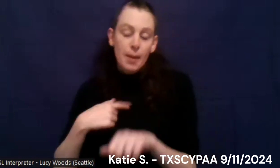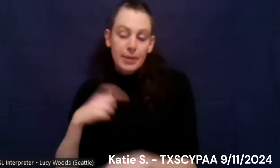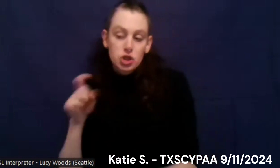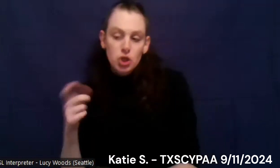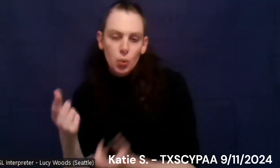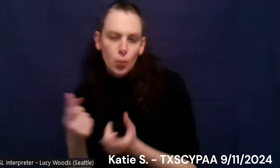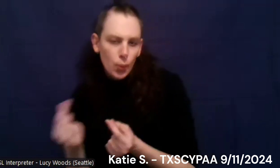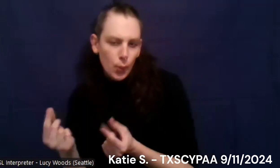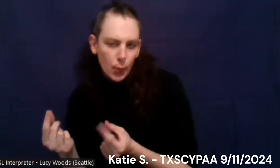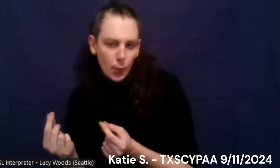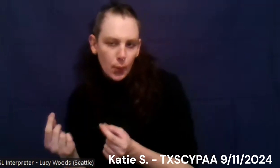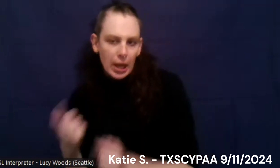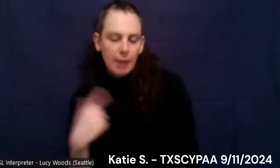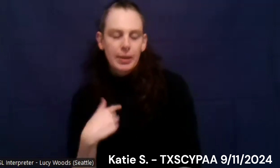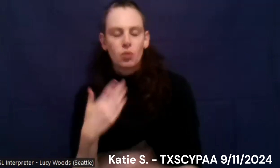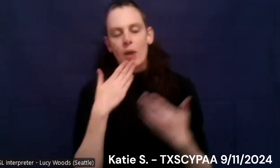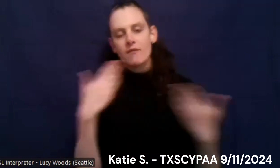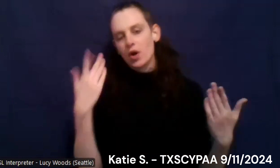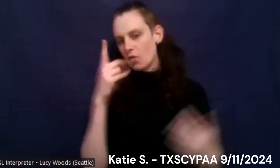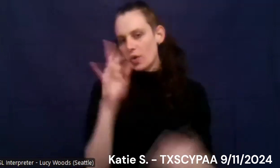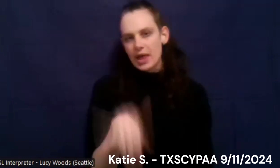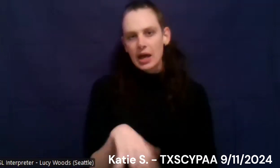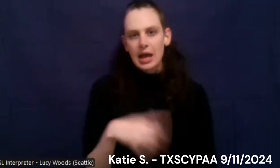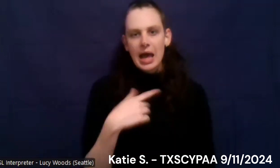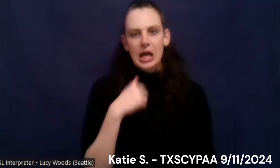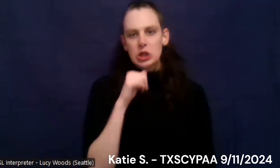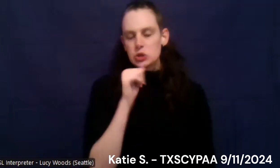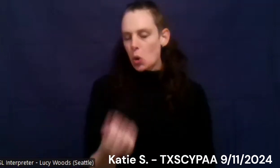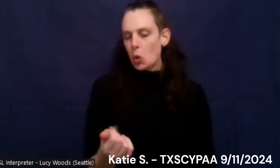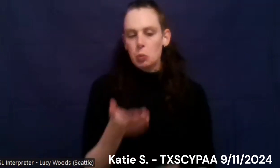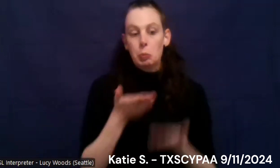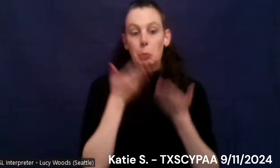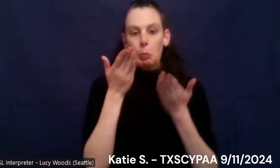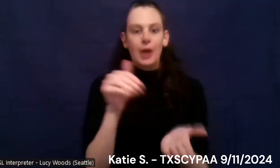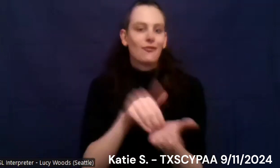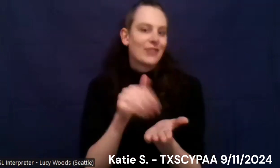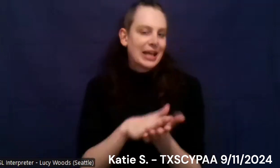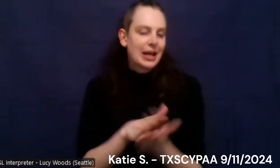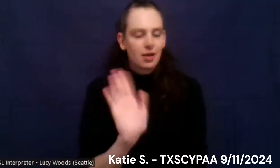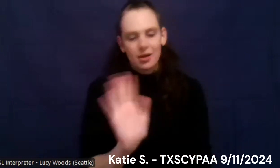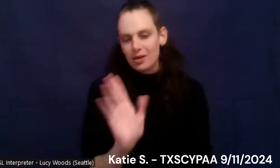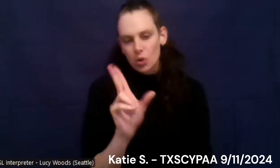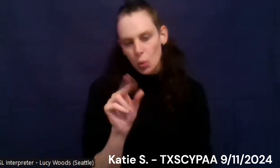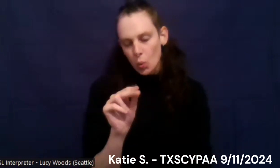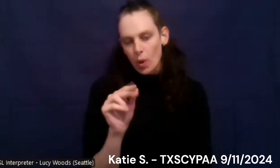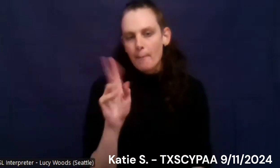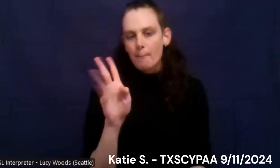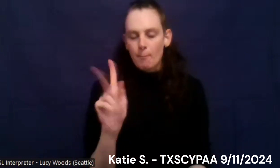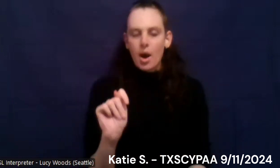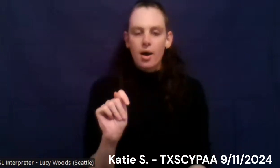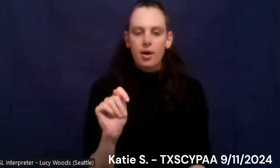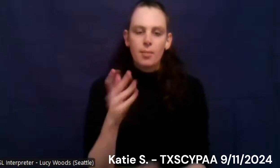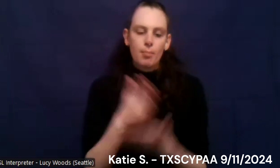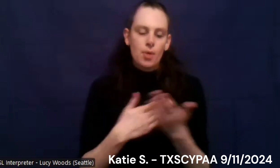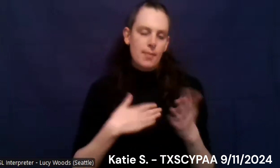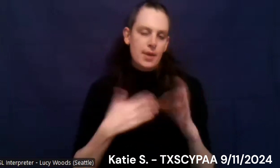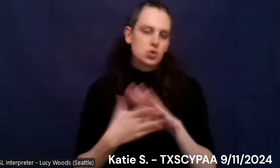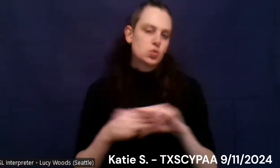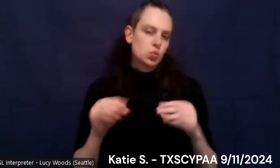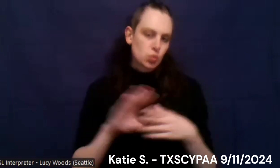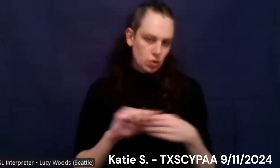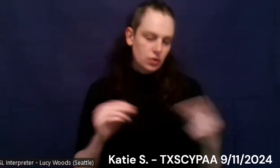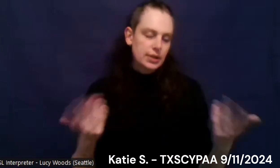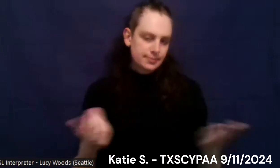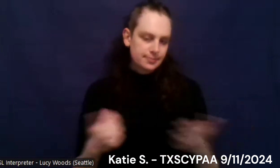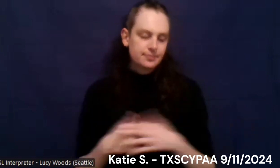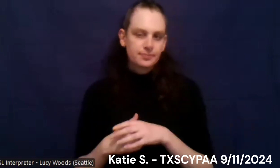for that. I do not recommend relapse for anybody, but it is a part of my story. And I don't think